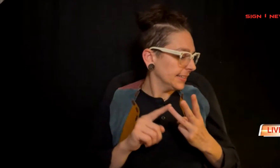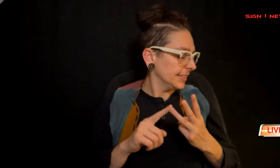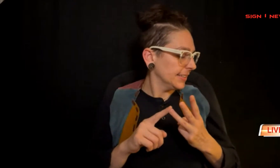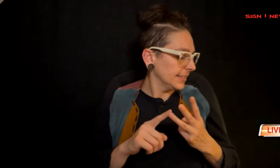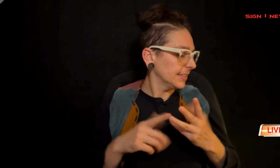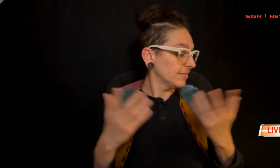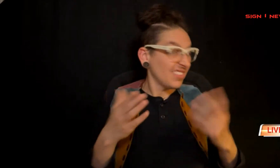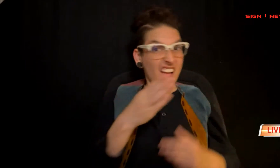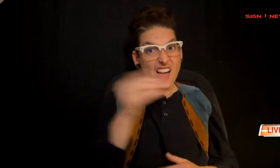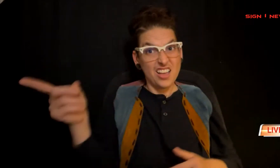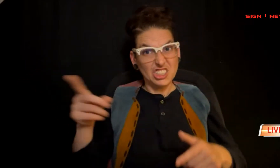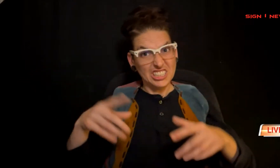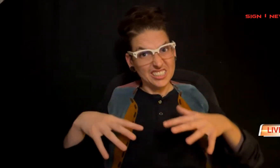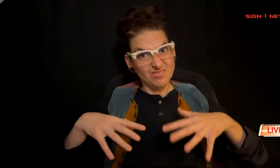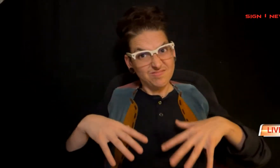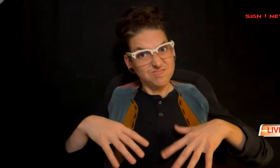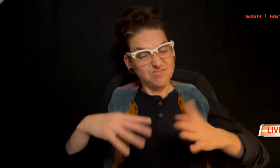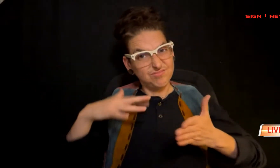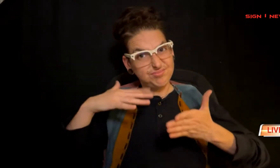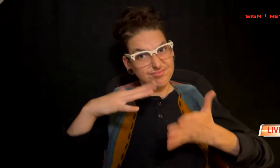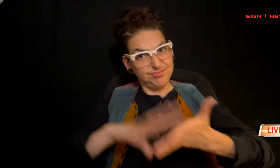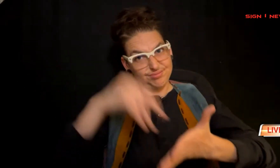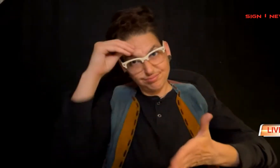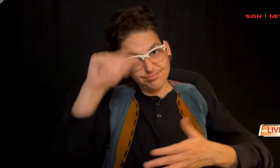She was very gifted when it came to music,